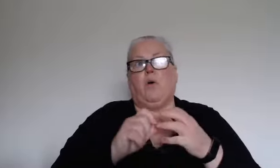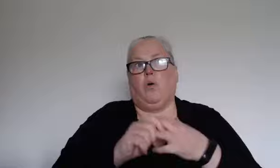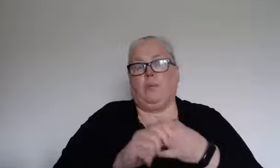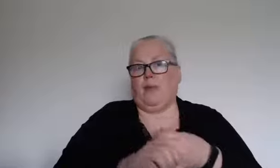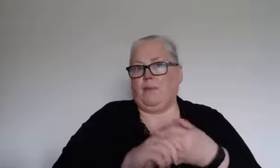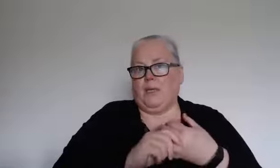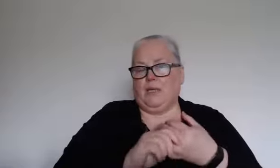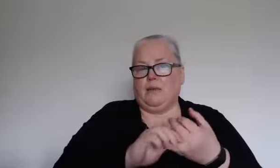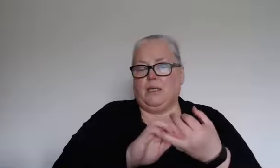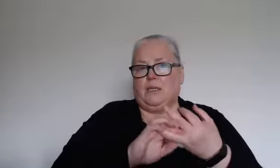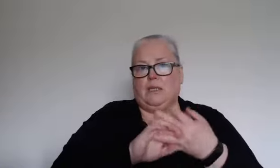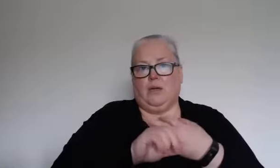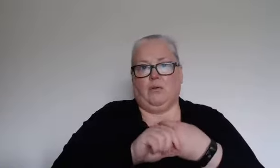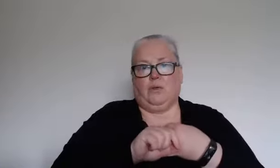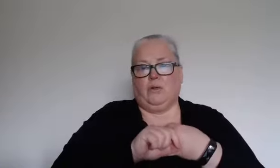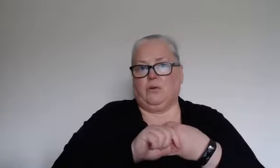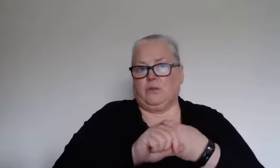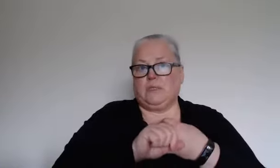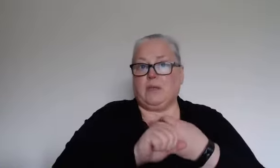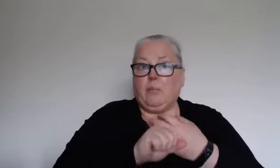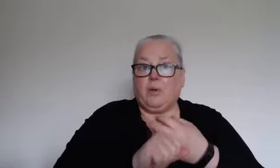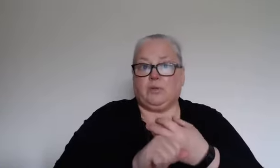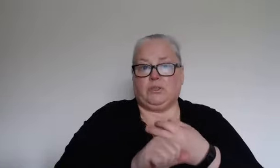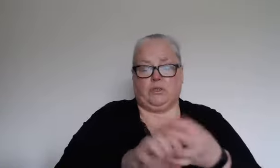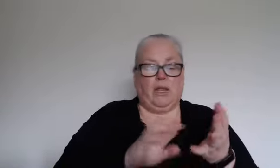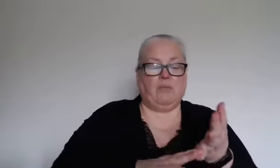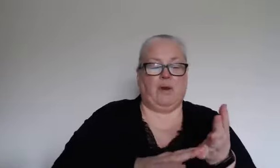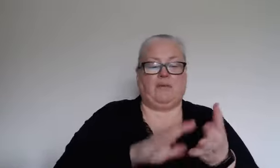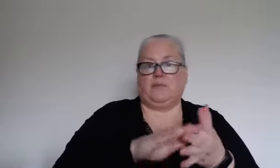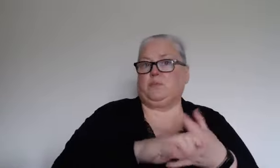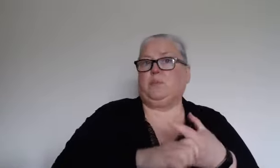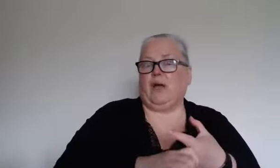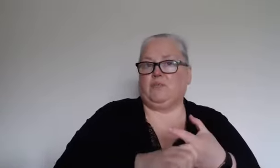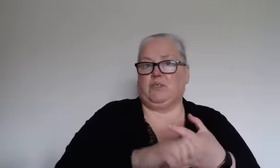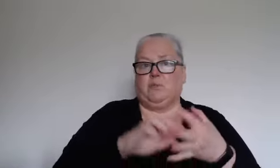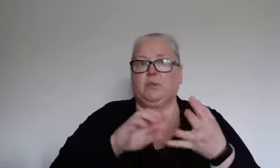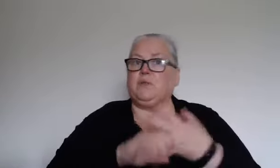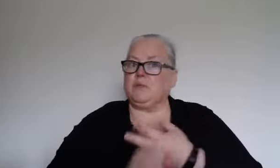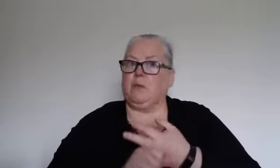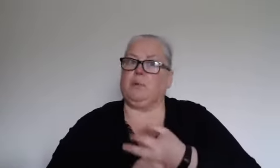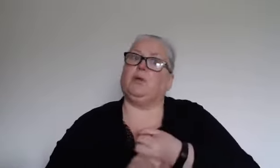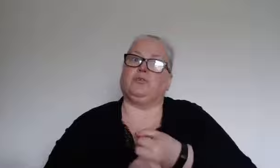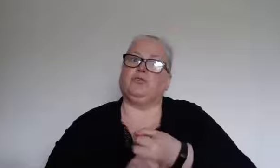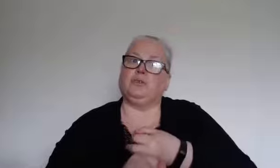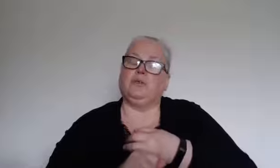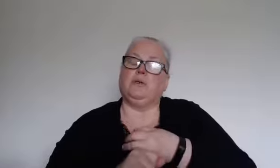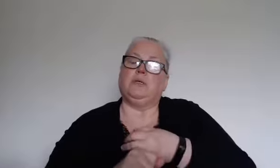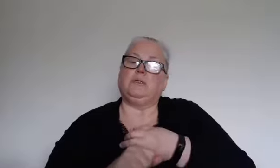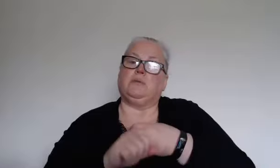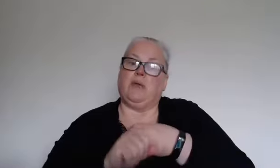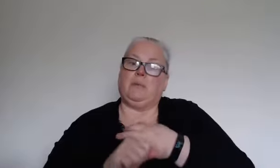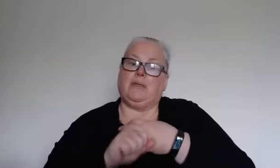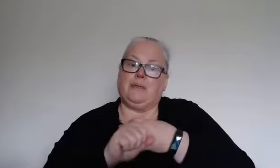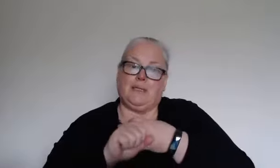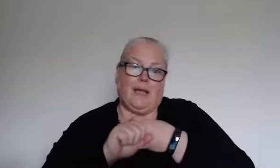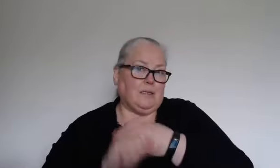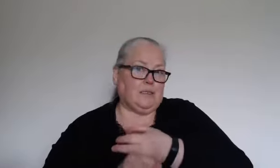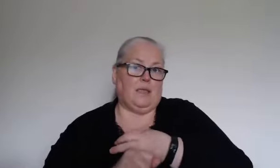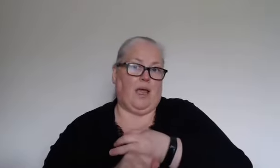Or maybe, you could skip lunch. So you'll have breakfast, have dinner, but you'll skip lunch. So maybe that's the area